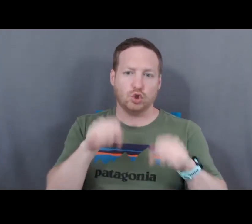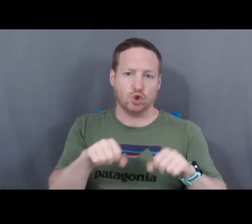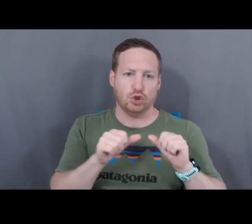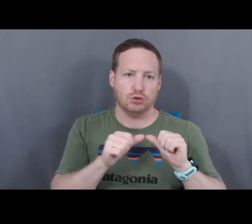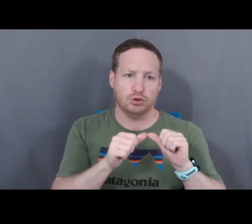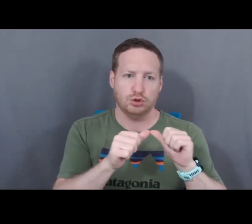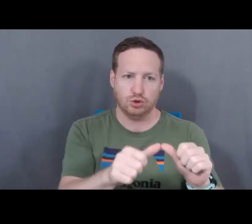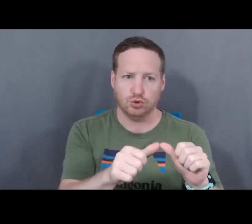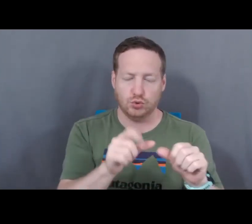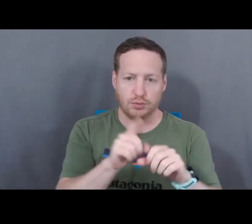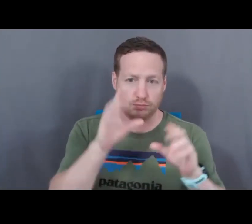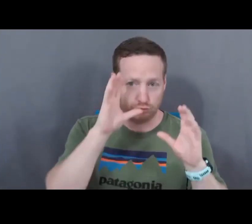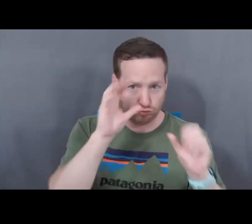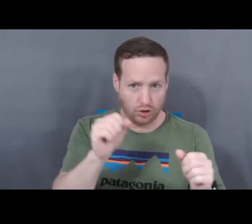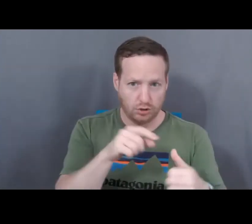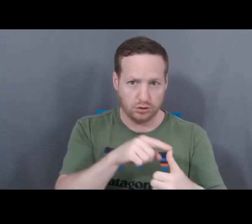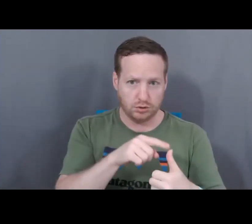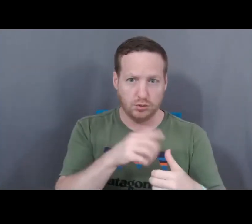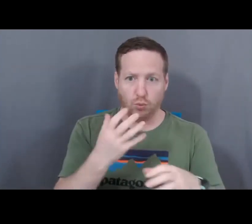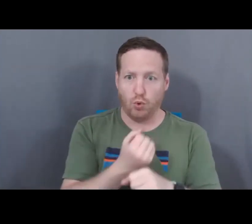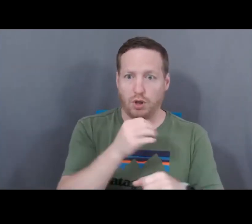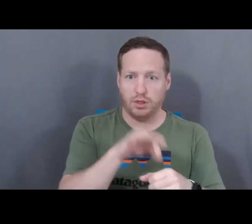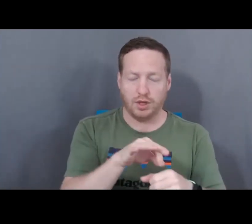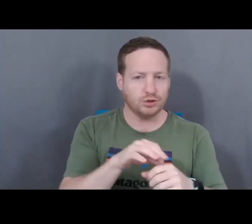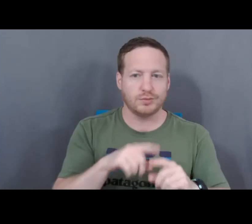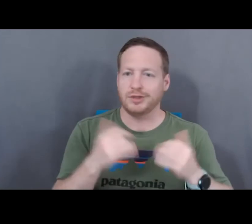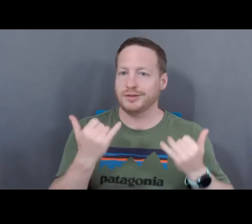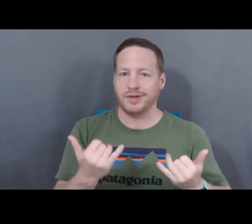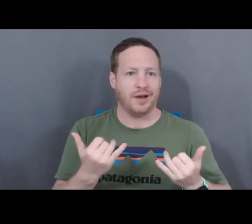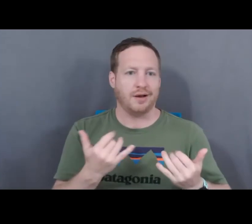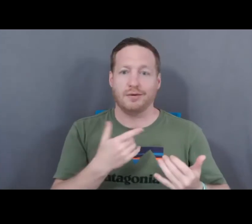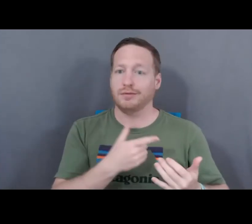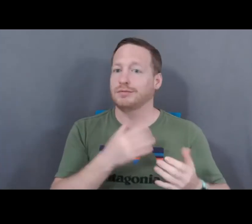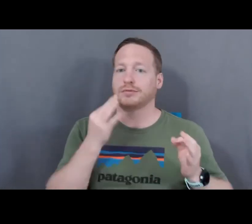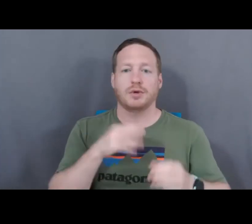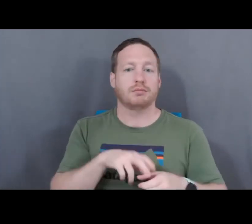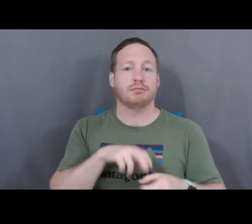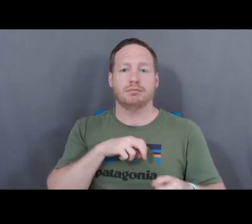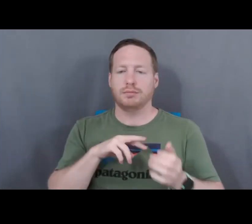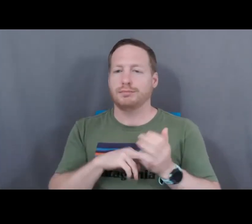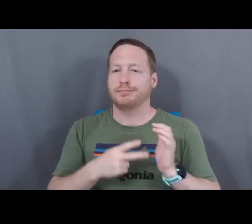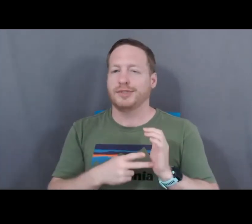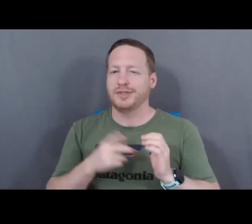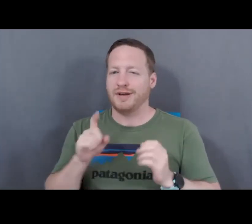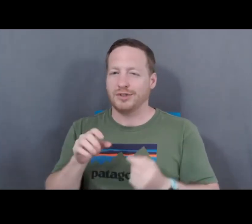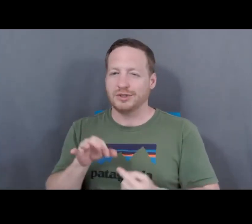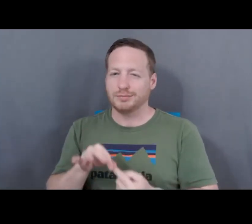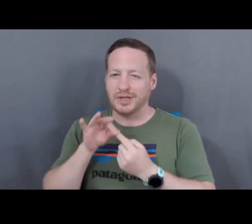know the president could have continued because he won the election, but he stepped out